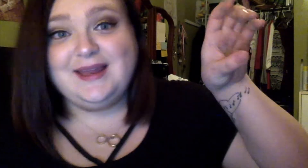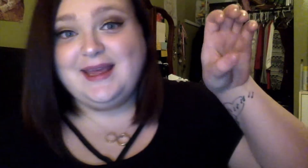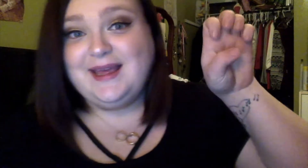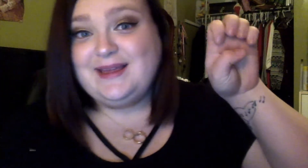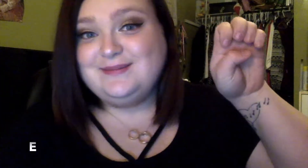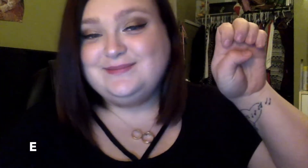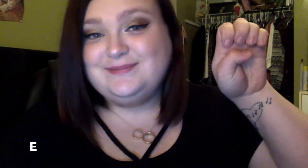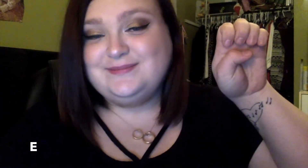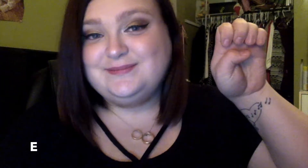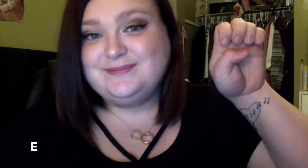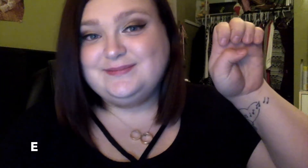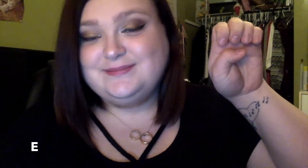E.